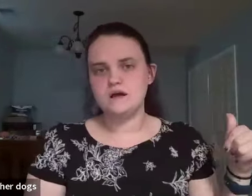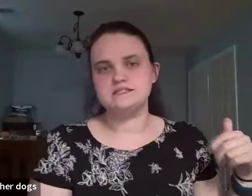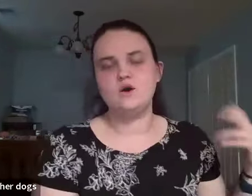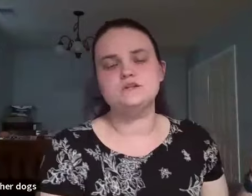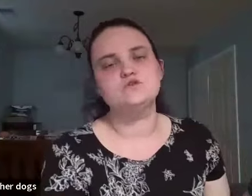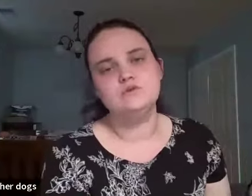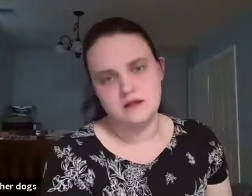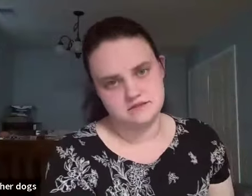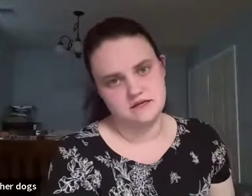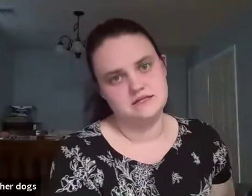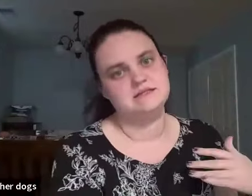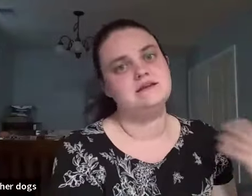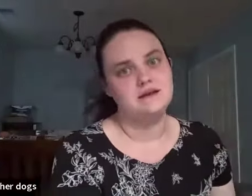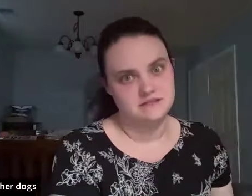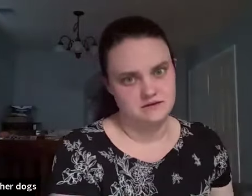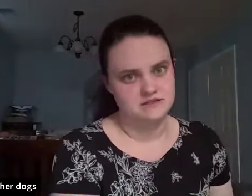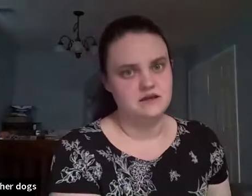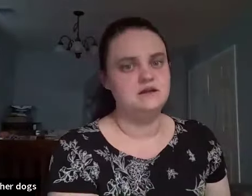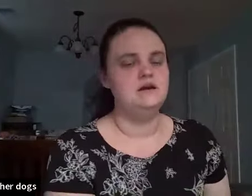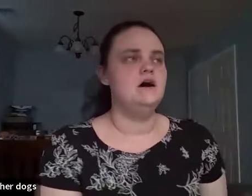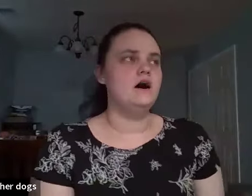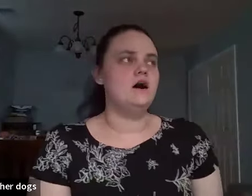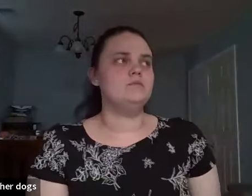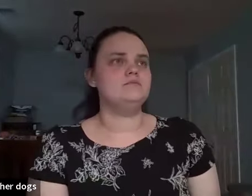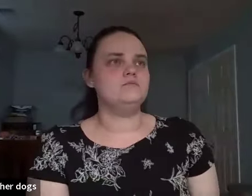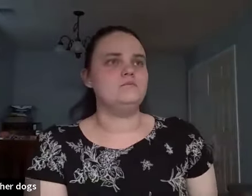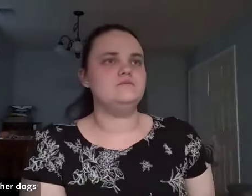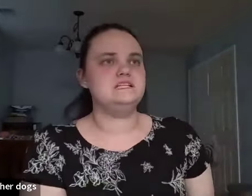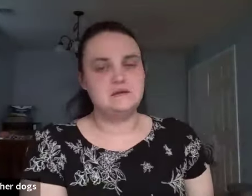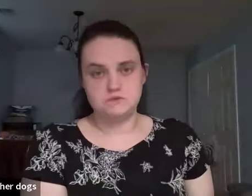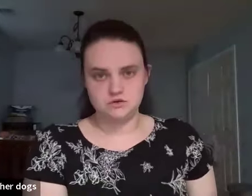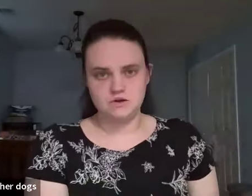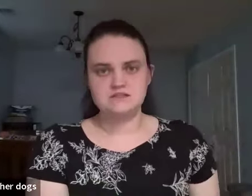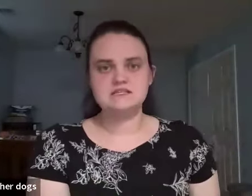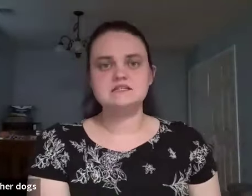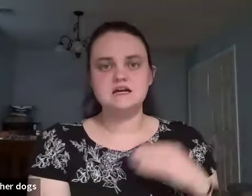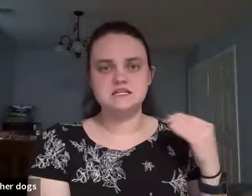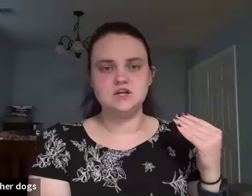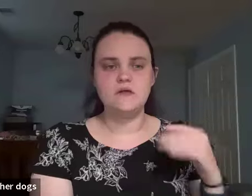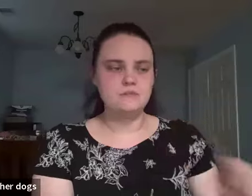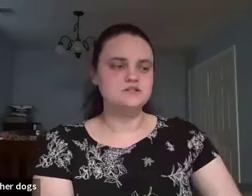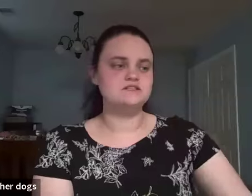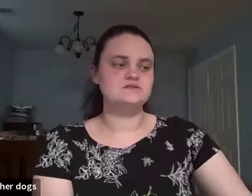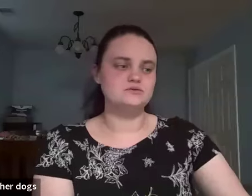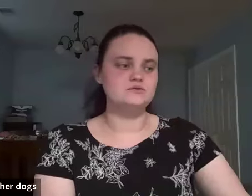as in, oh, it's cool outside. It's nice outside. The temperature wise. This is as in, oh, that person's